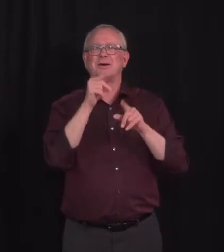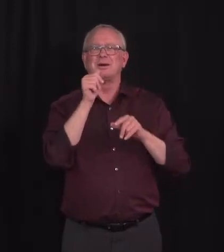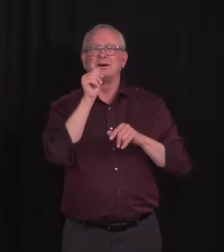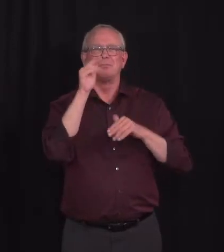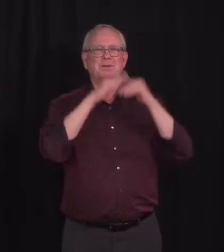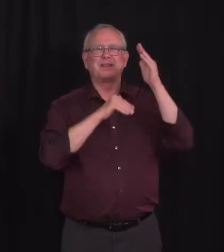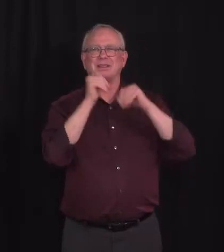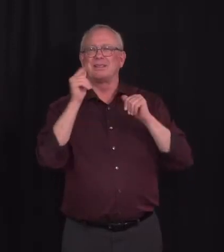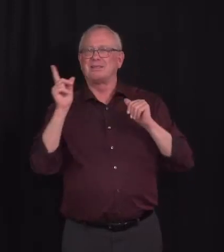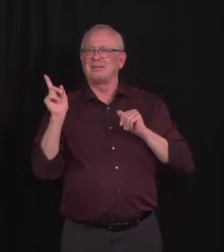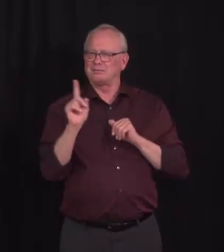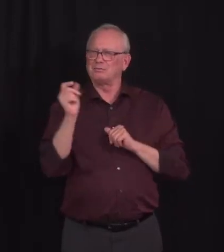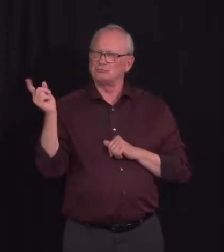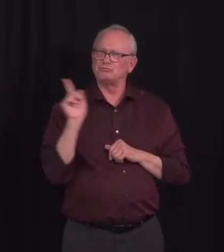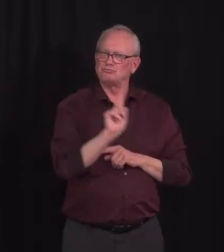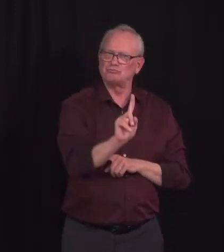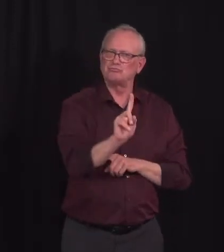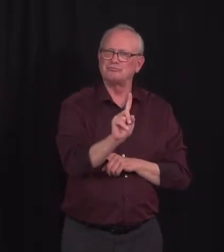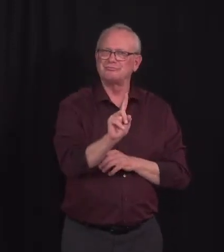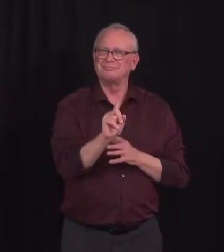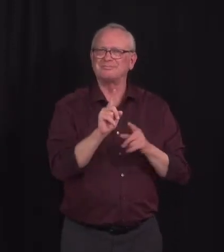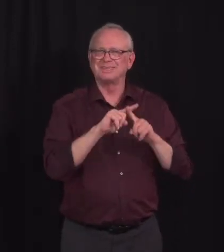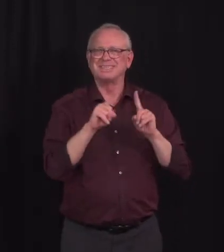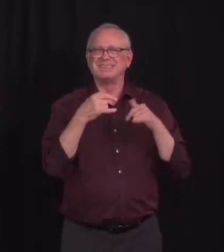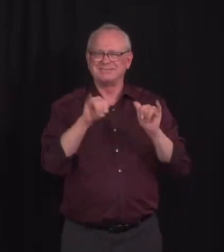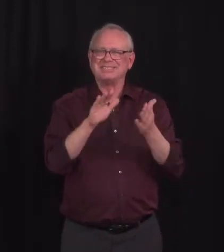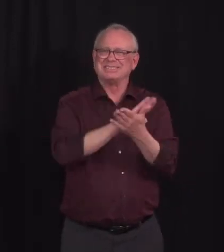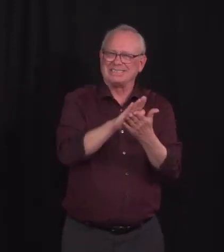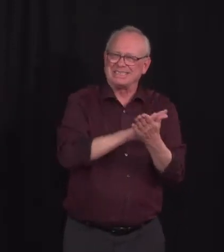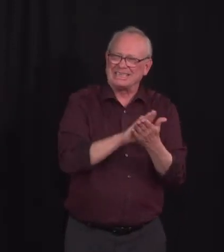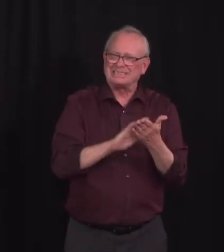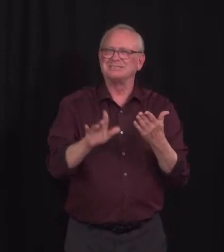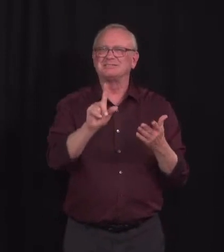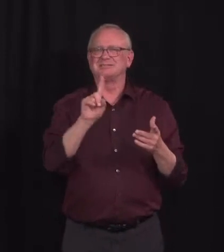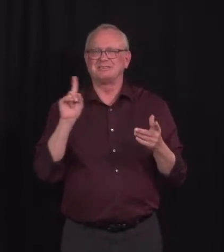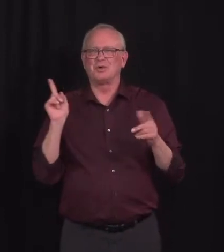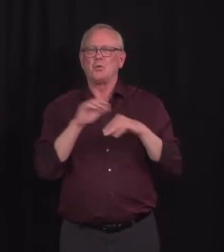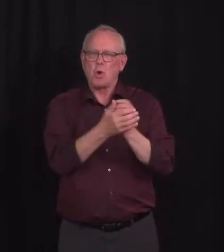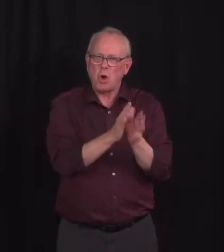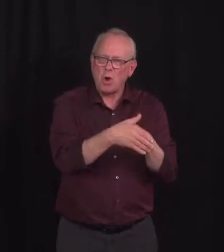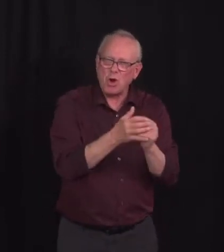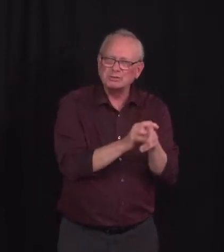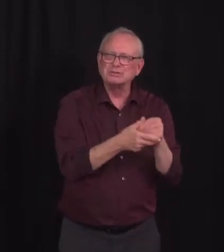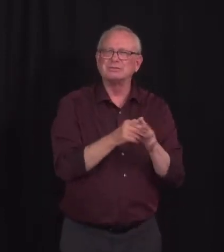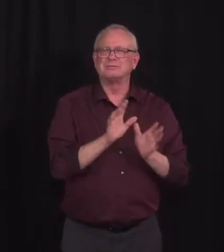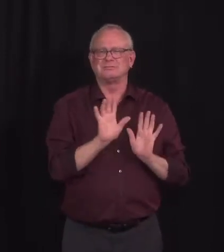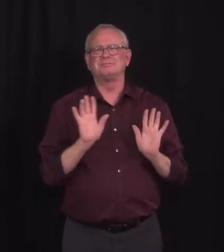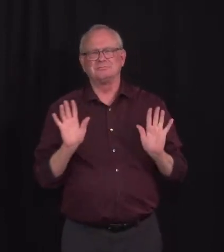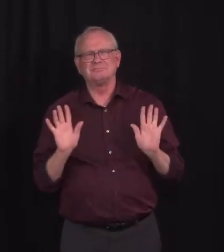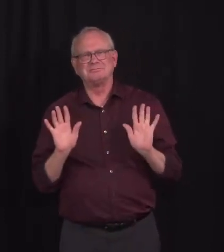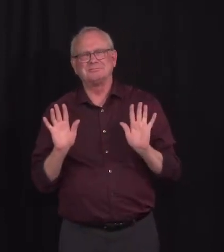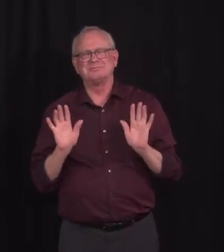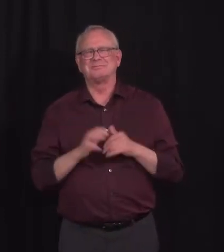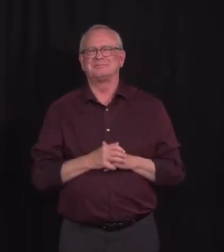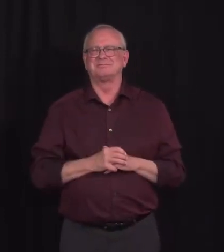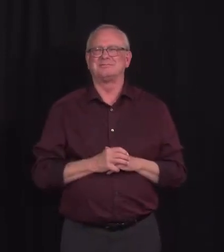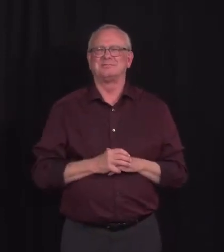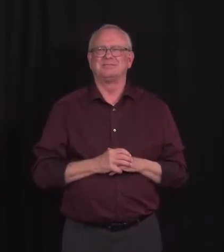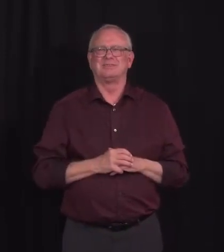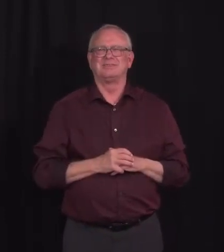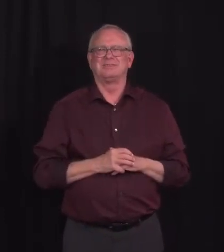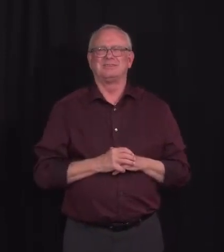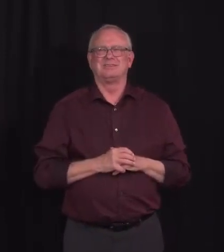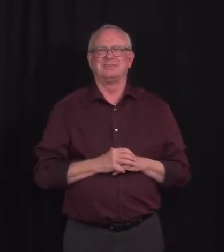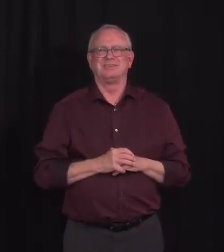washroom. There are those cleaning requirements that are part of the protocols to minimize risks. And so again, each of